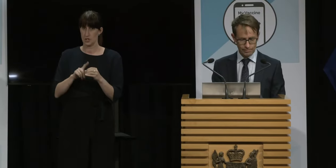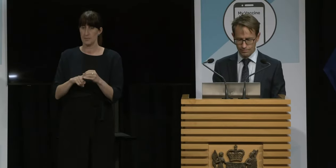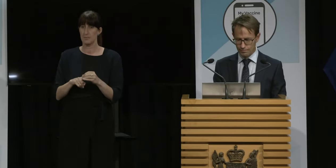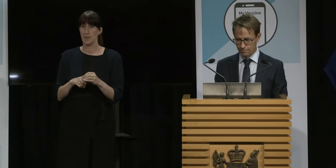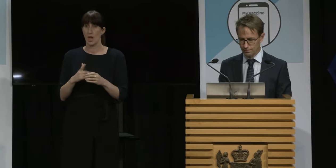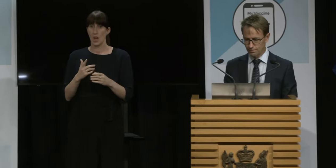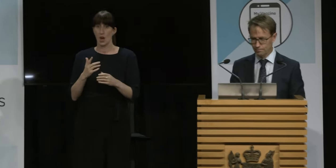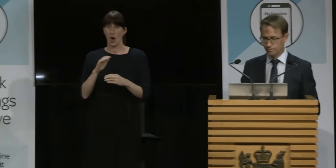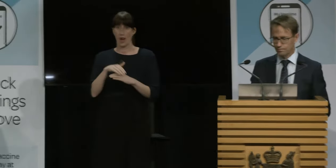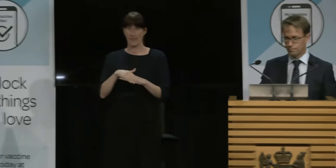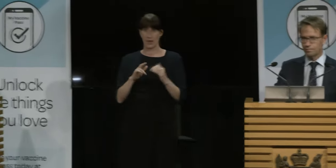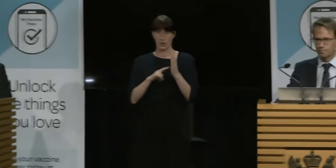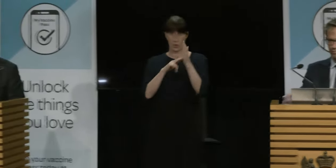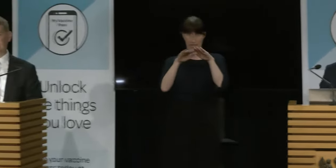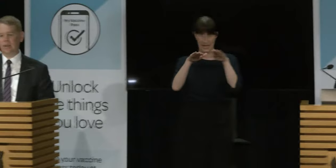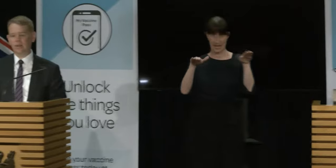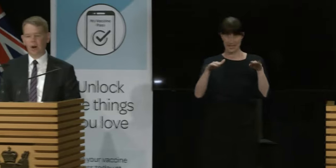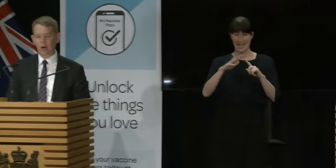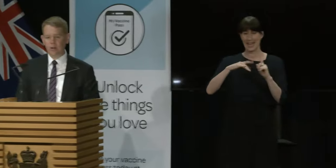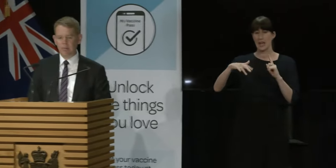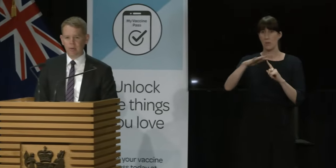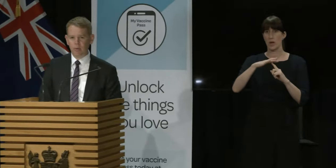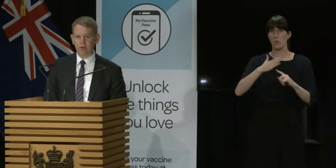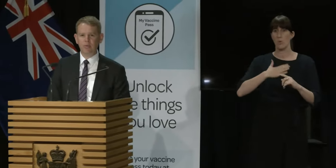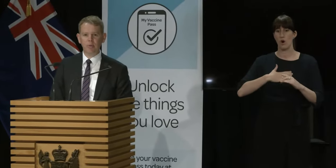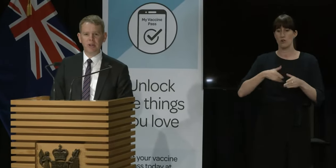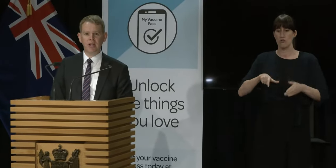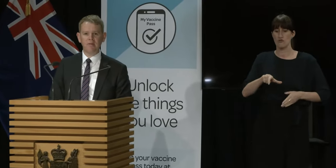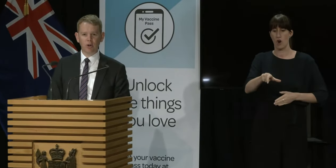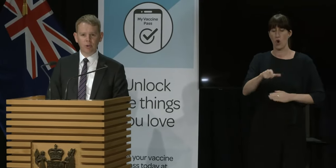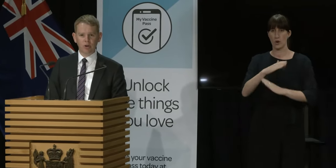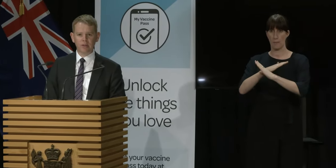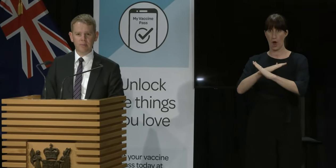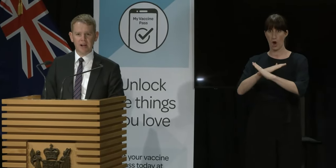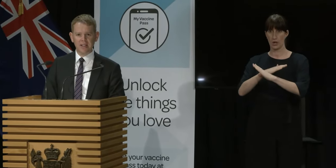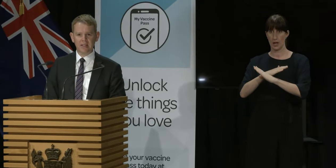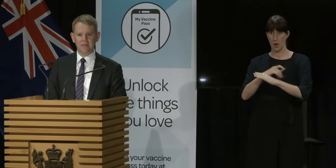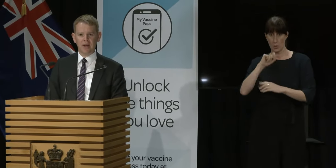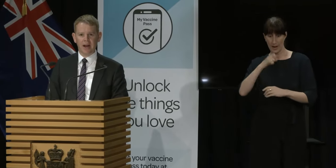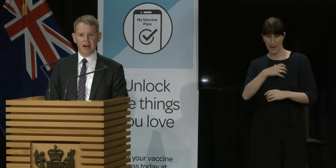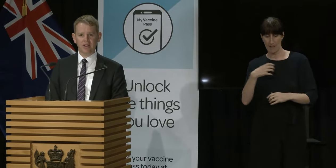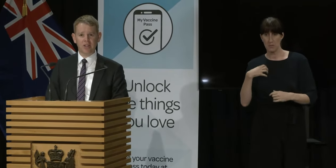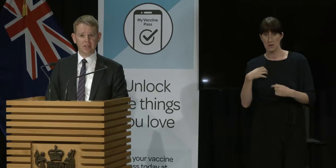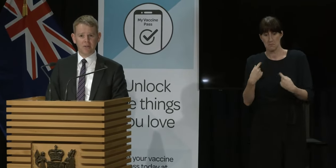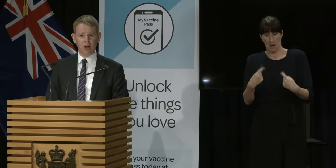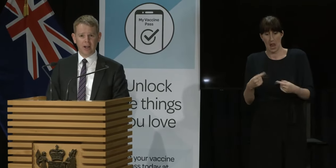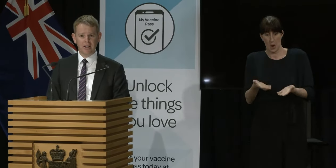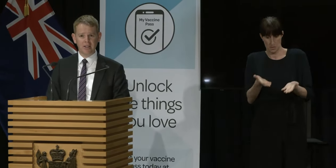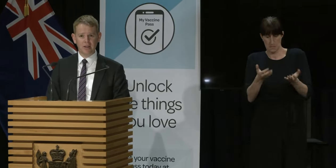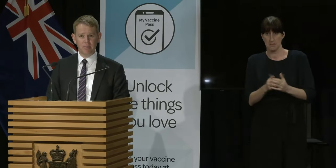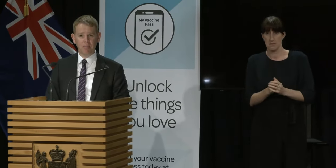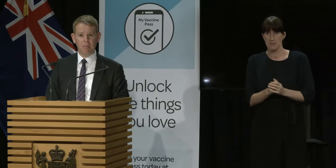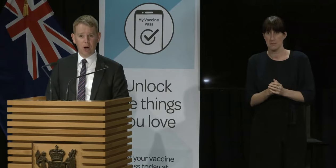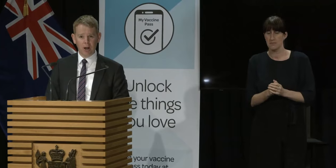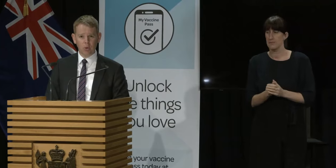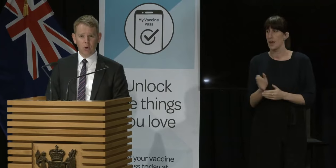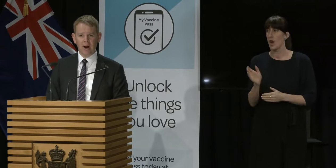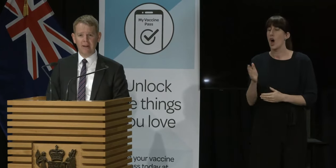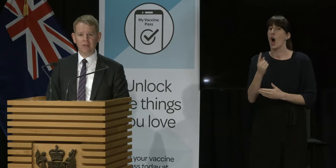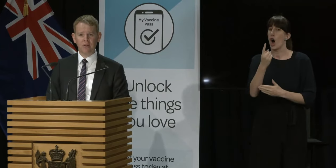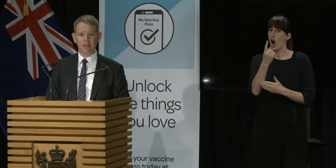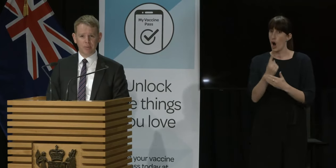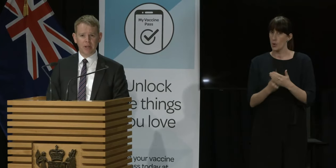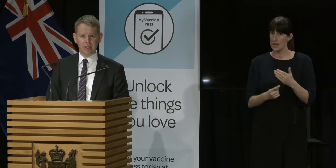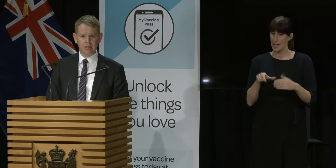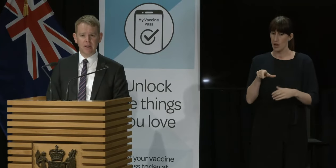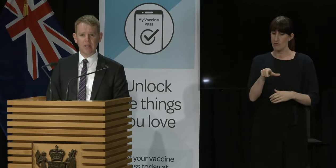or condemn the iwi roadblocks? The only people that should be putting any roadblocks in place, if they are justified by law,